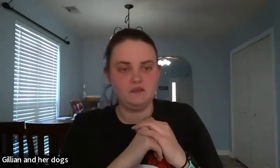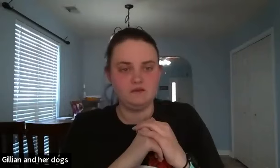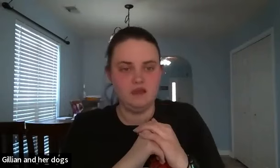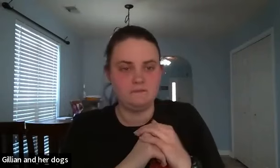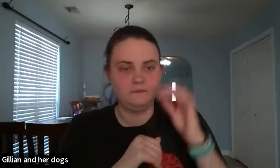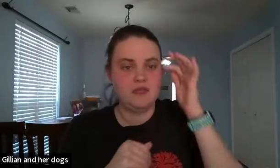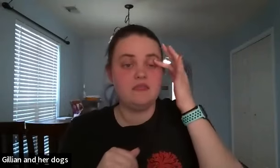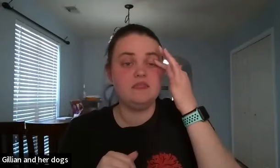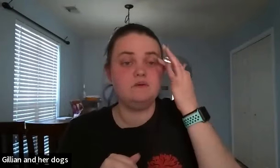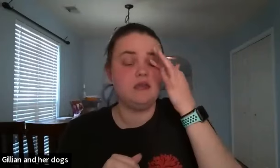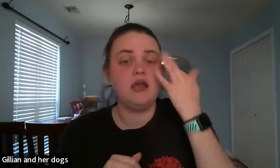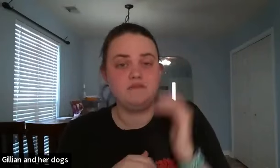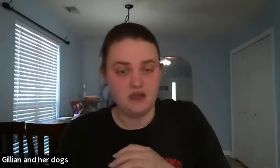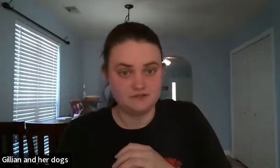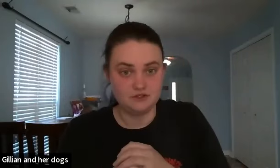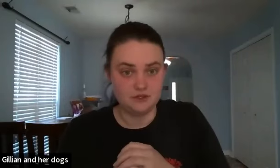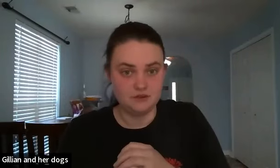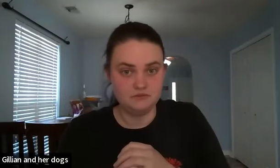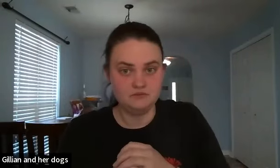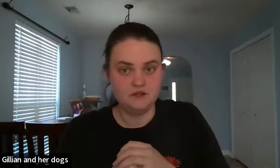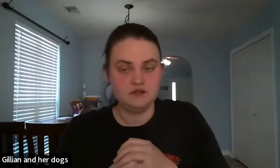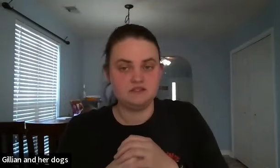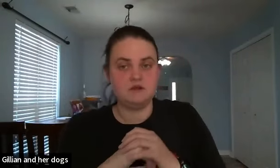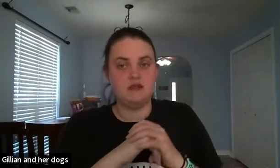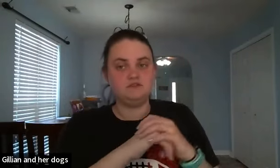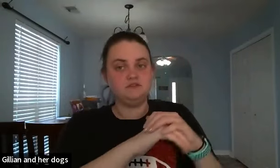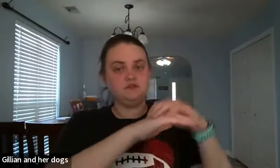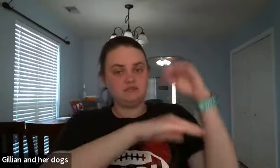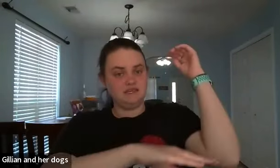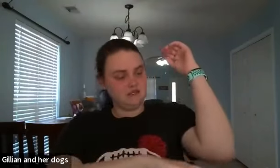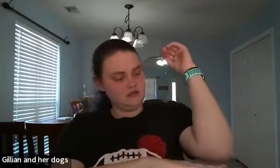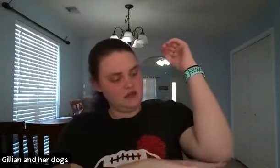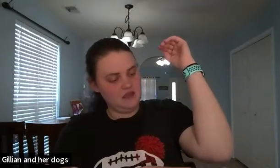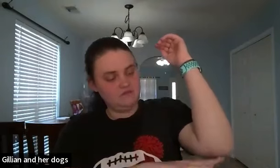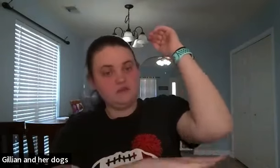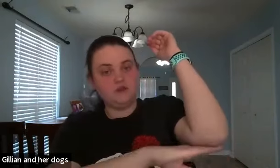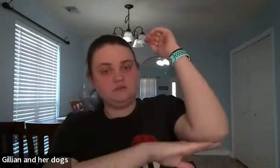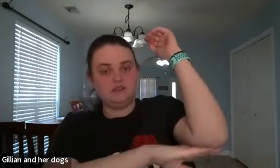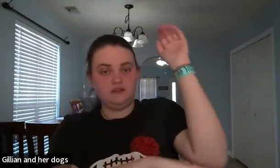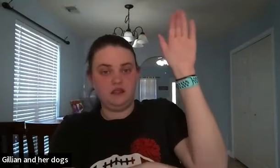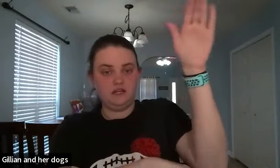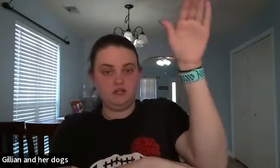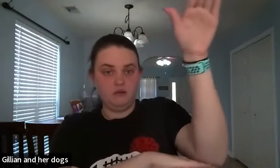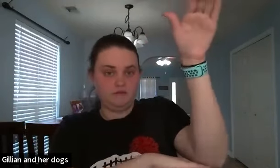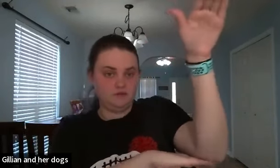Mm-hmm. Okay. Then we have afternoon. So afternoon is again, going to kind of have now your elbows like on your hand and you go